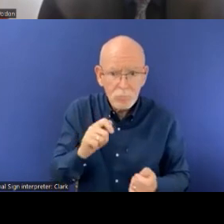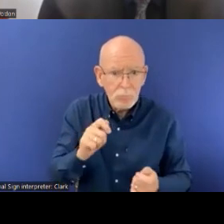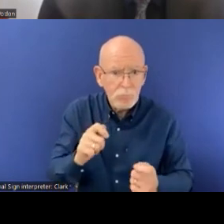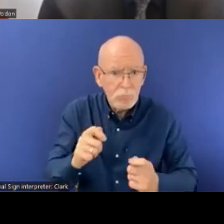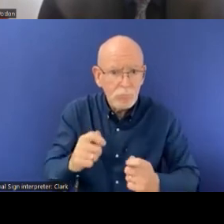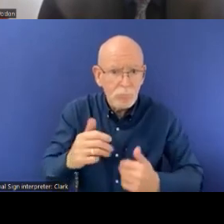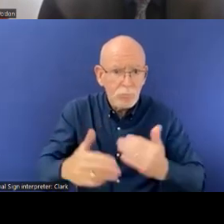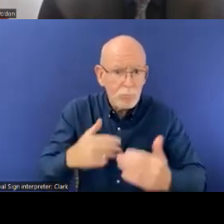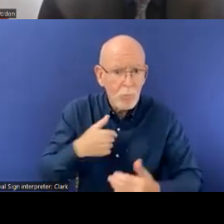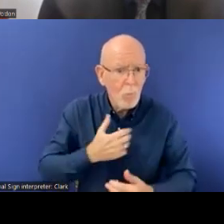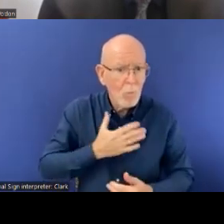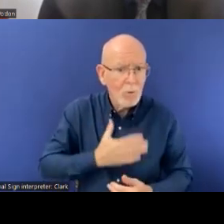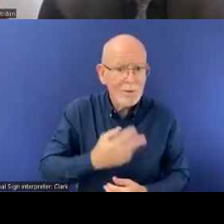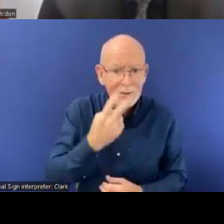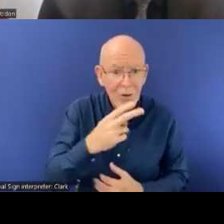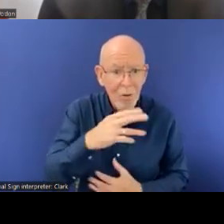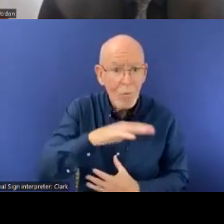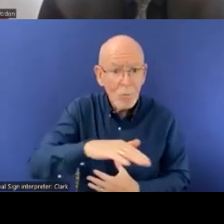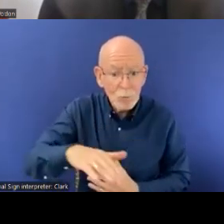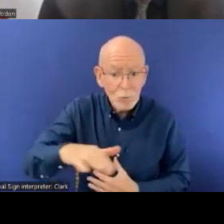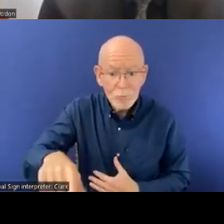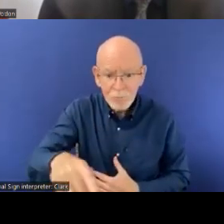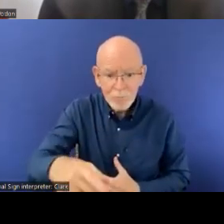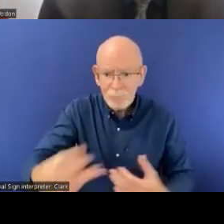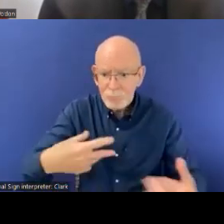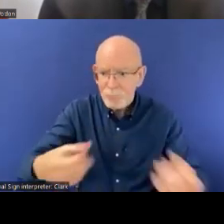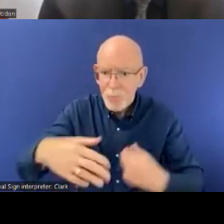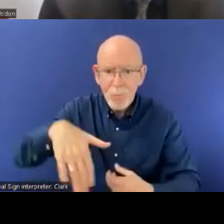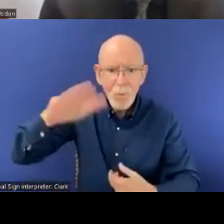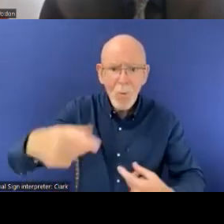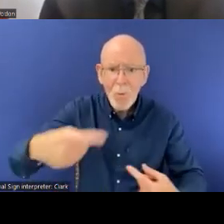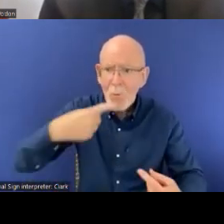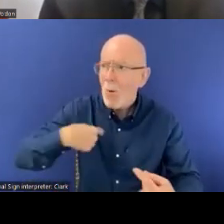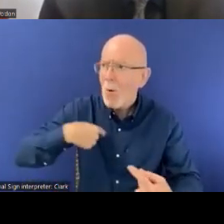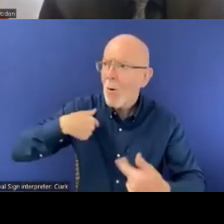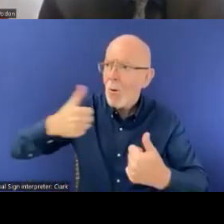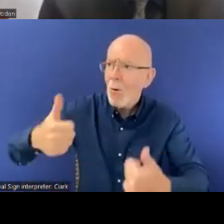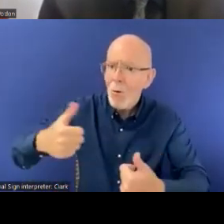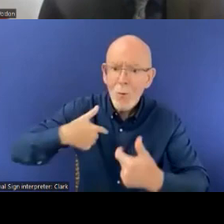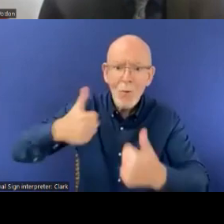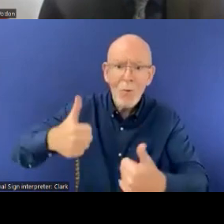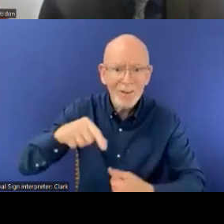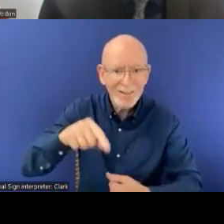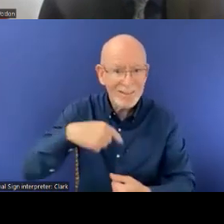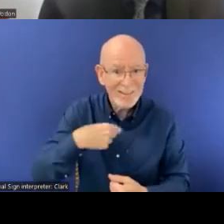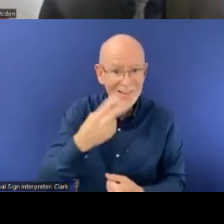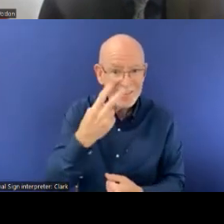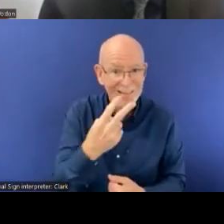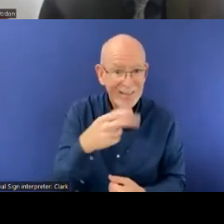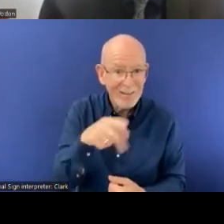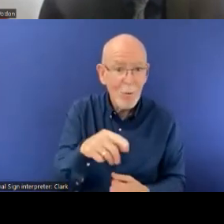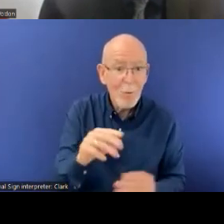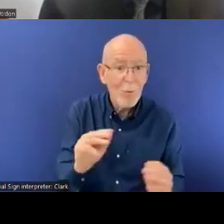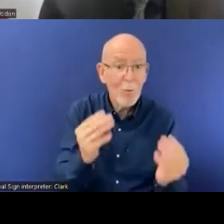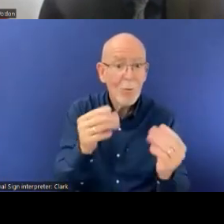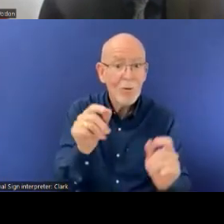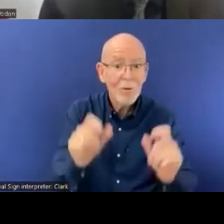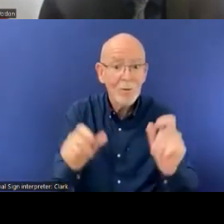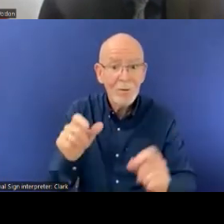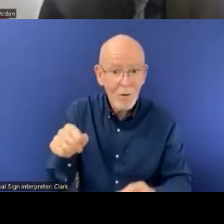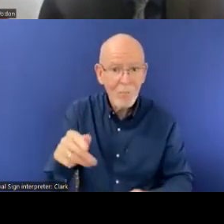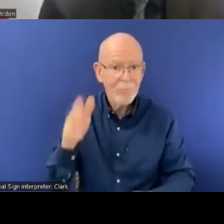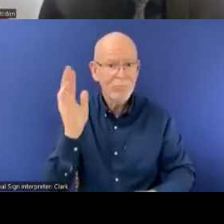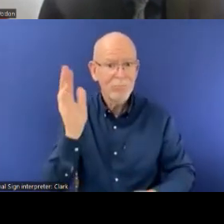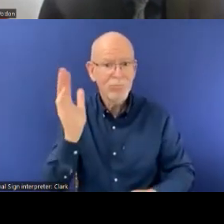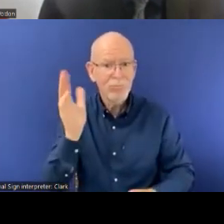and then replicate. Yeah. Well, why don't we use our final 20 seconds each to take up Priya's call for others